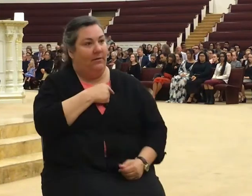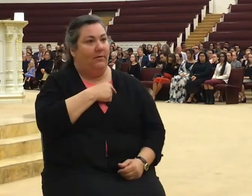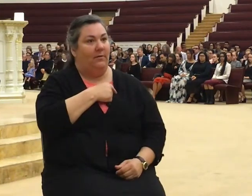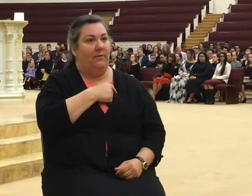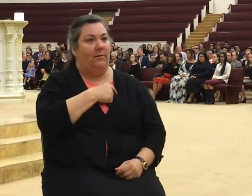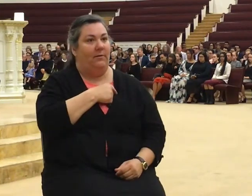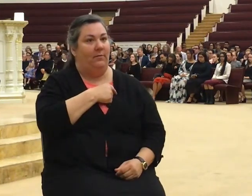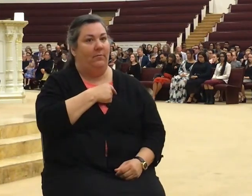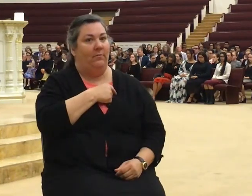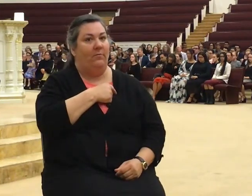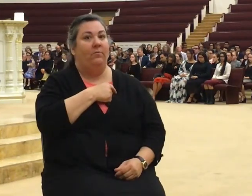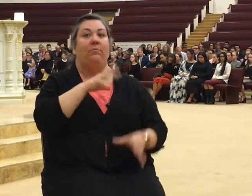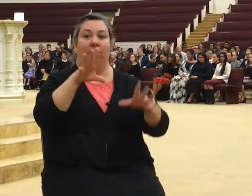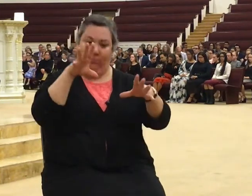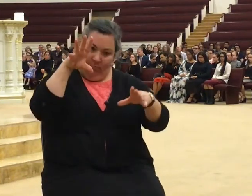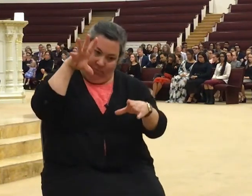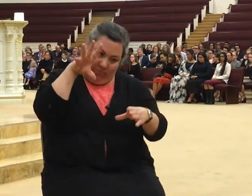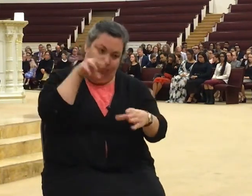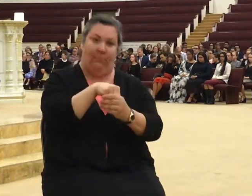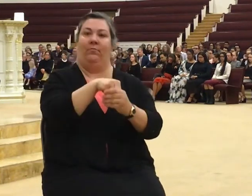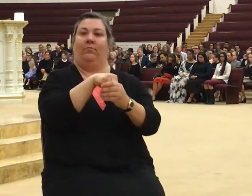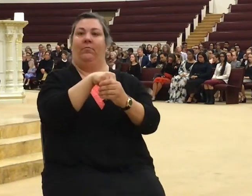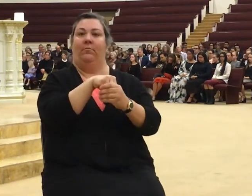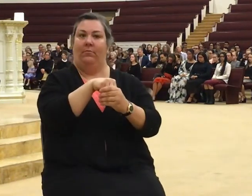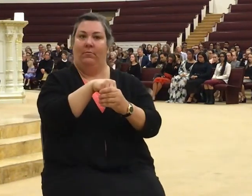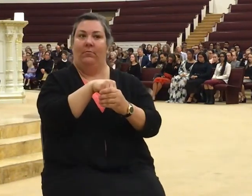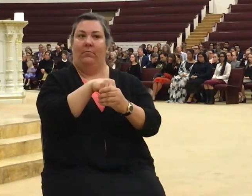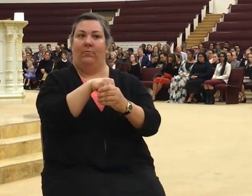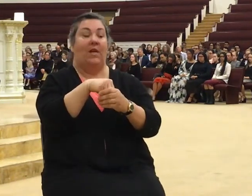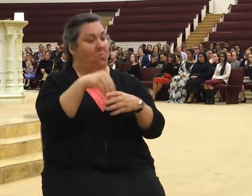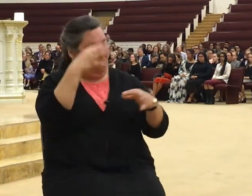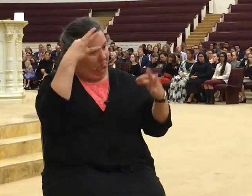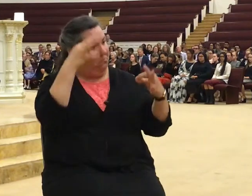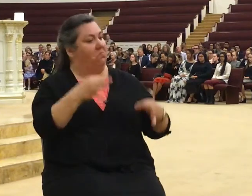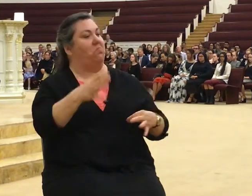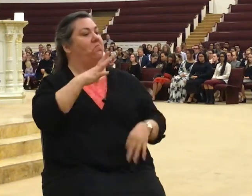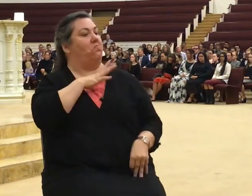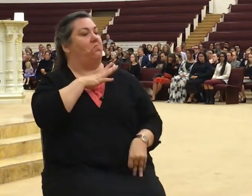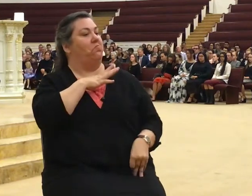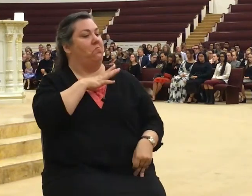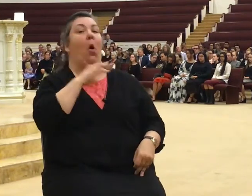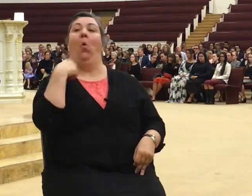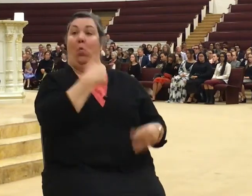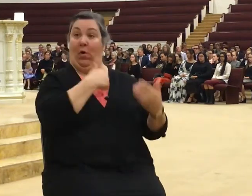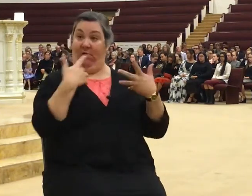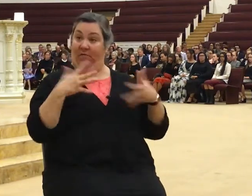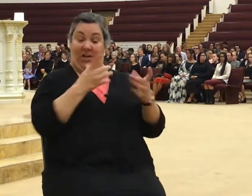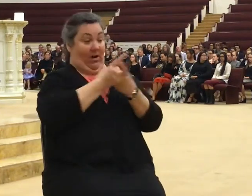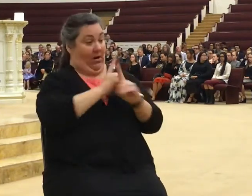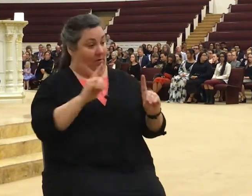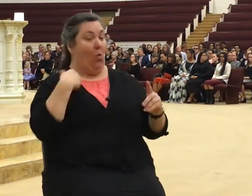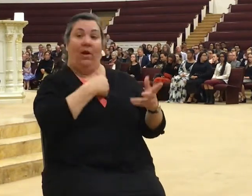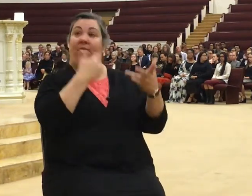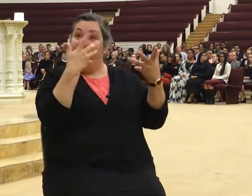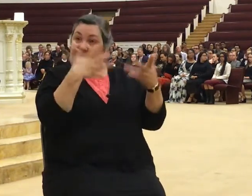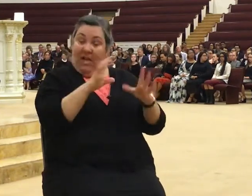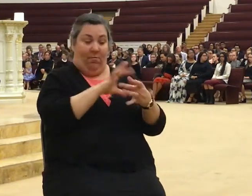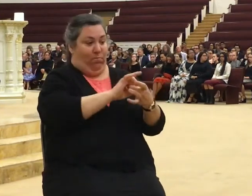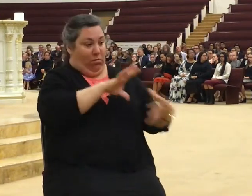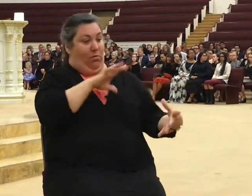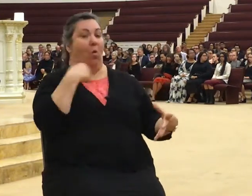They bought in. Brother Heffstetler, they said, all right, we got it. We got it. We've been delivered. We've been set free.